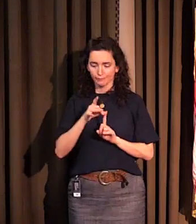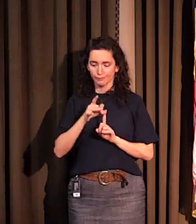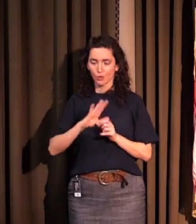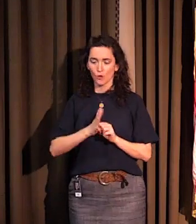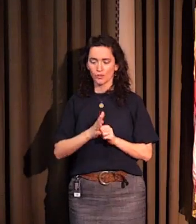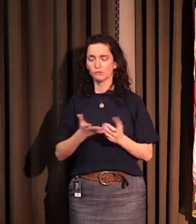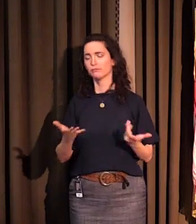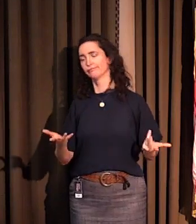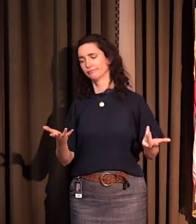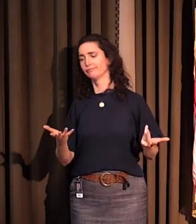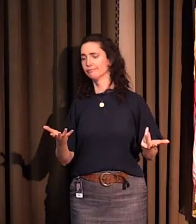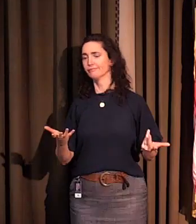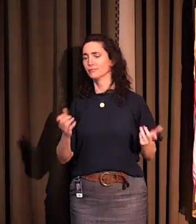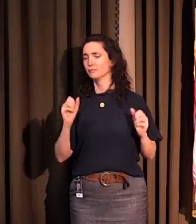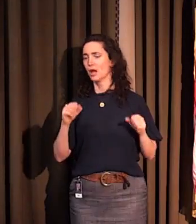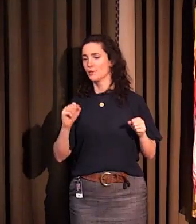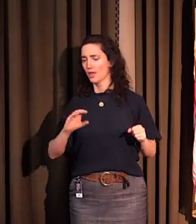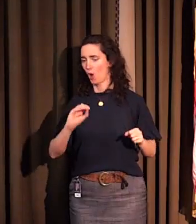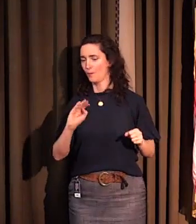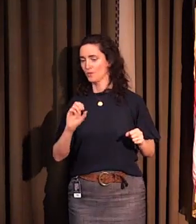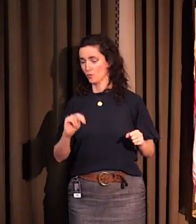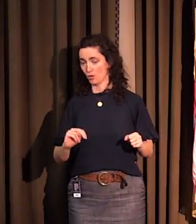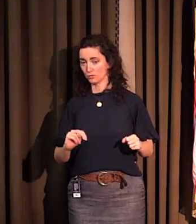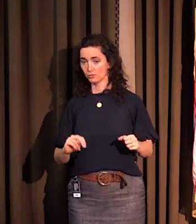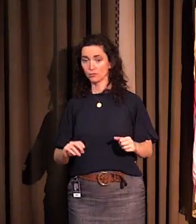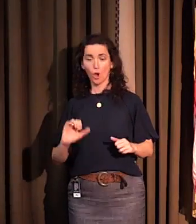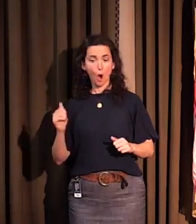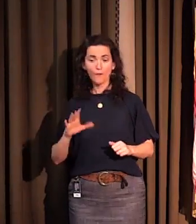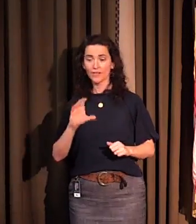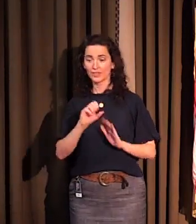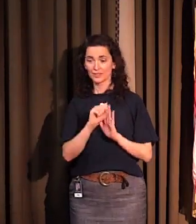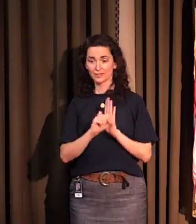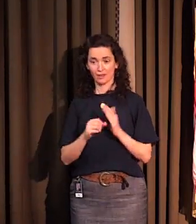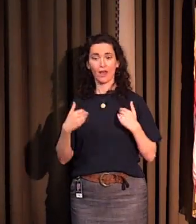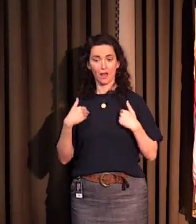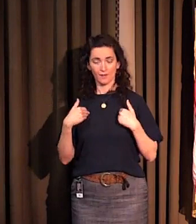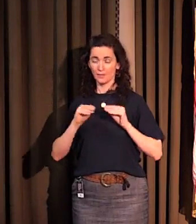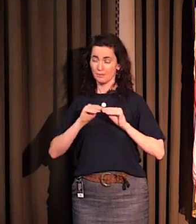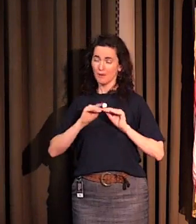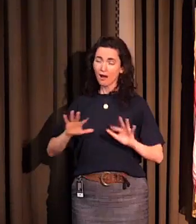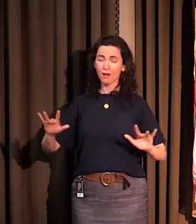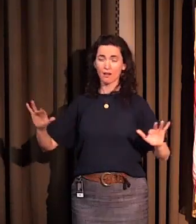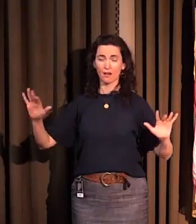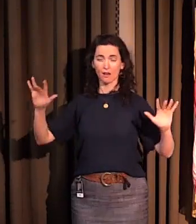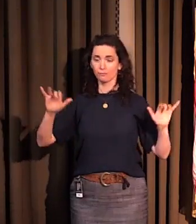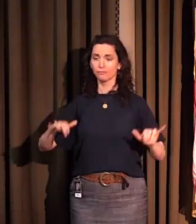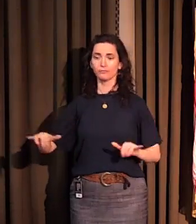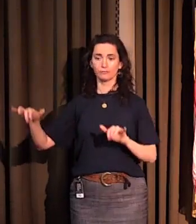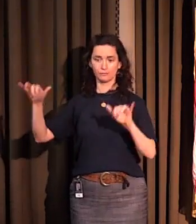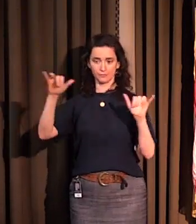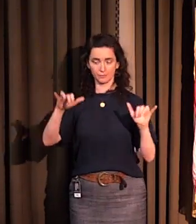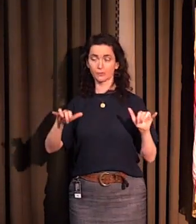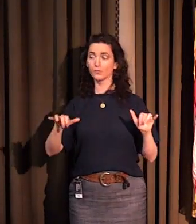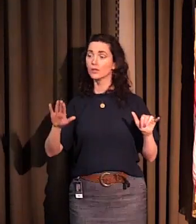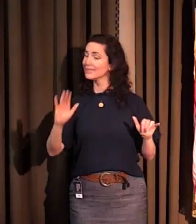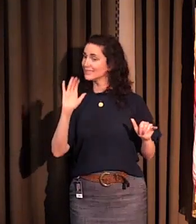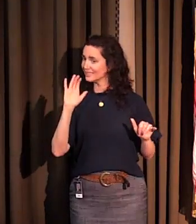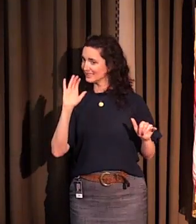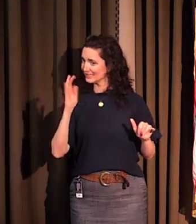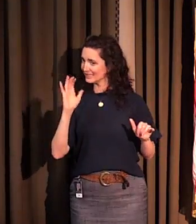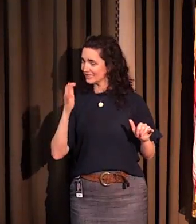Omicron. It is across all 50 states in the country. It's completely widespread. It does appear to be